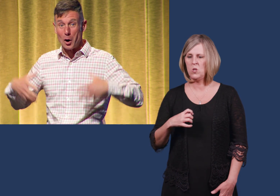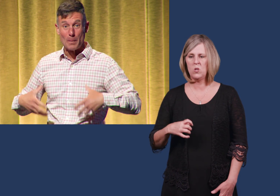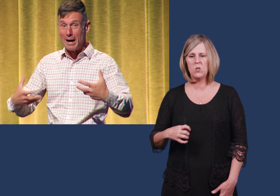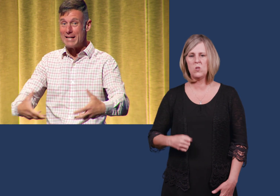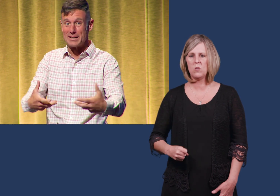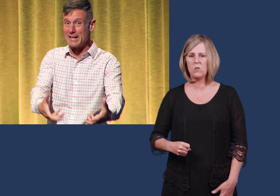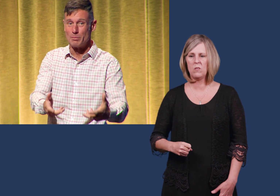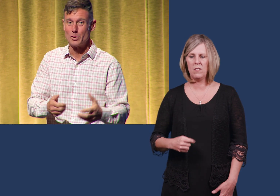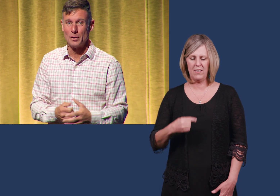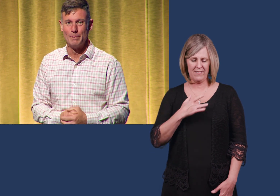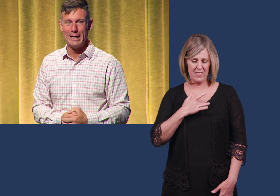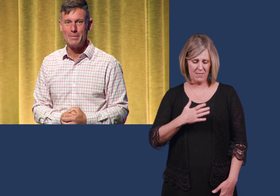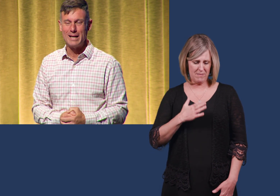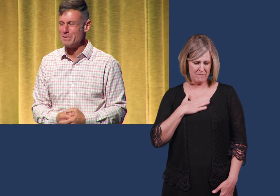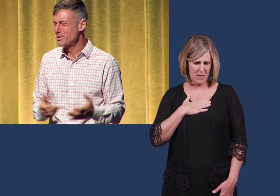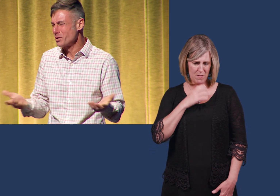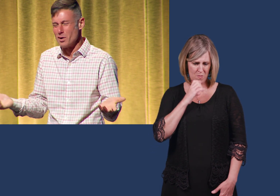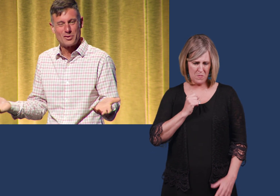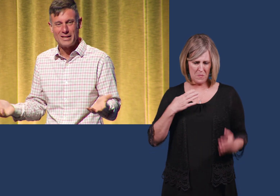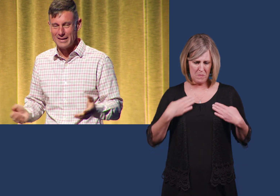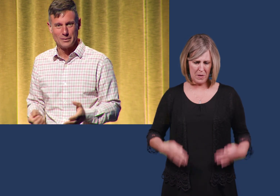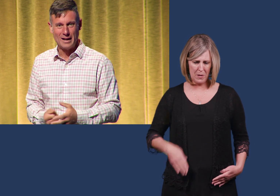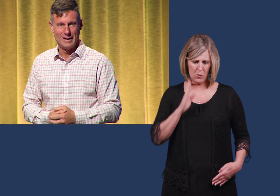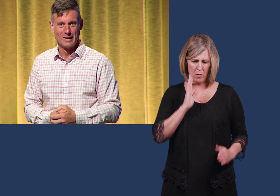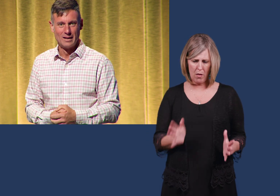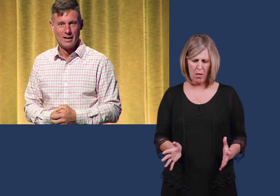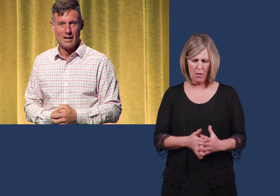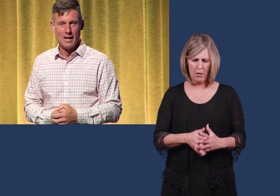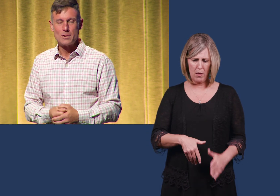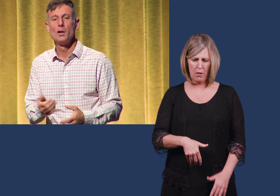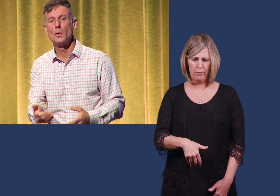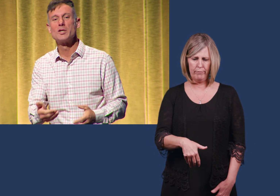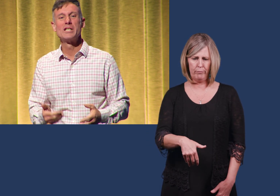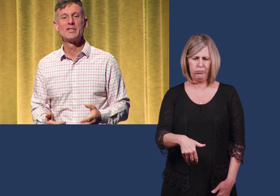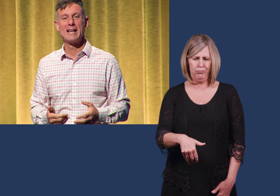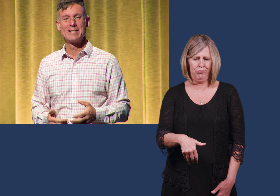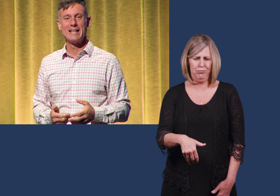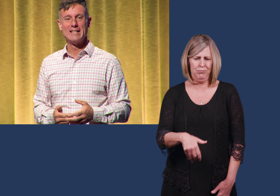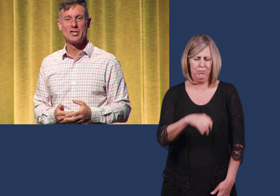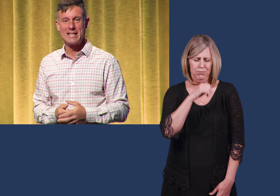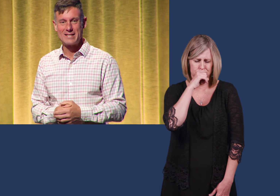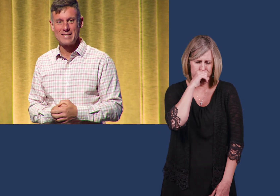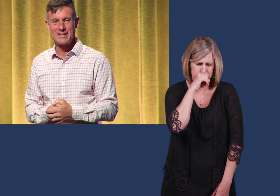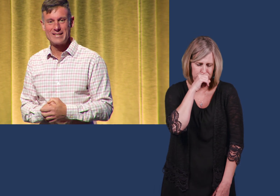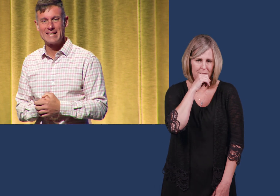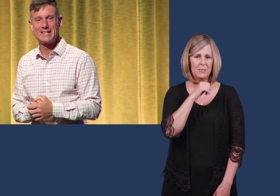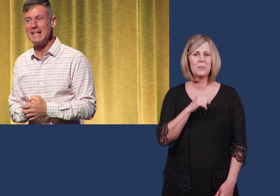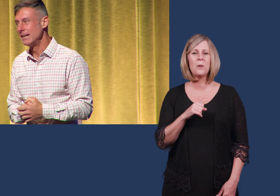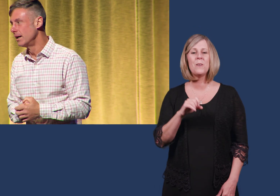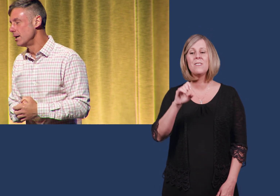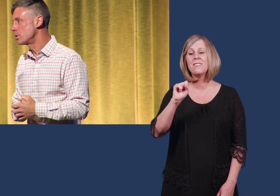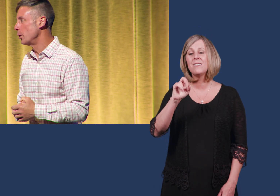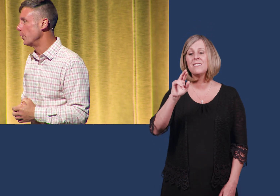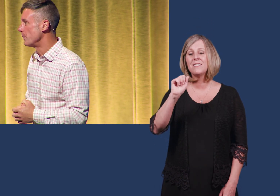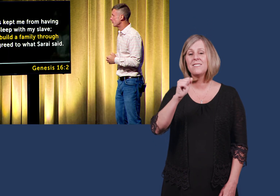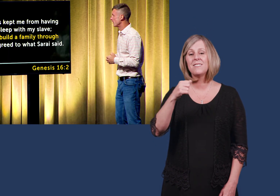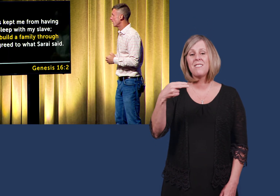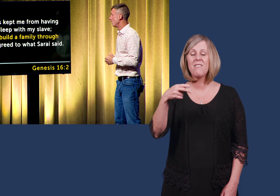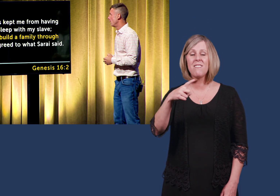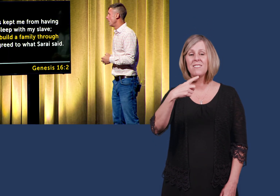idea that her body's going to give birth to a baby, I mean, it's just all silly, right? So look what she says in Genesis